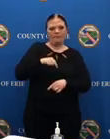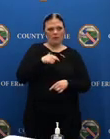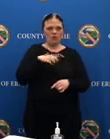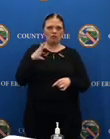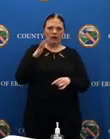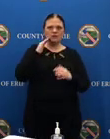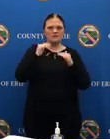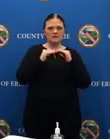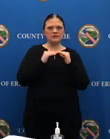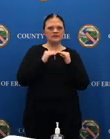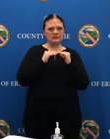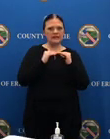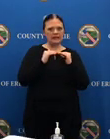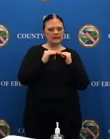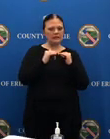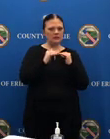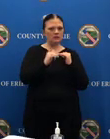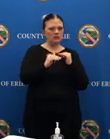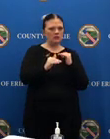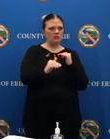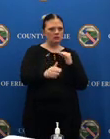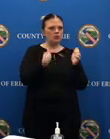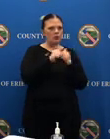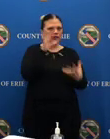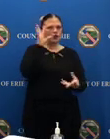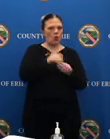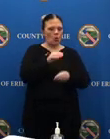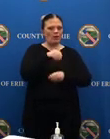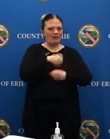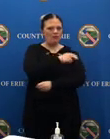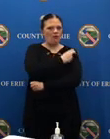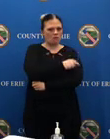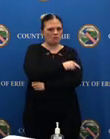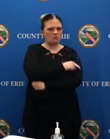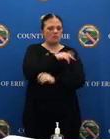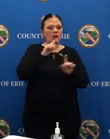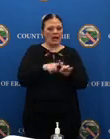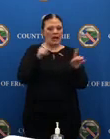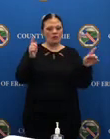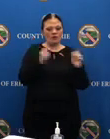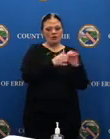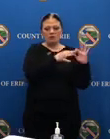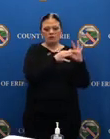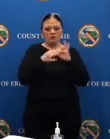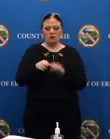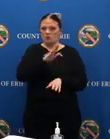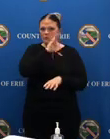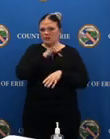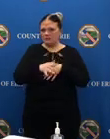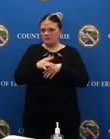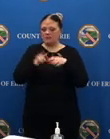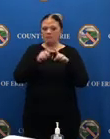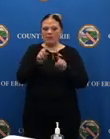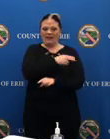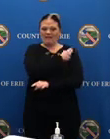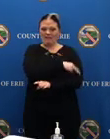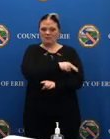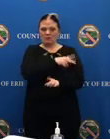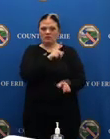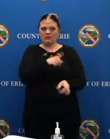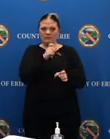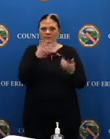staying steady on hospitalization totals. However, with regards to beds that are open, but the hospitalizations